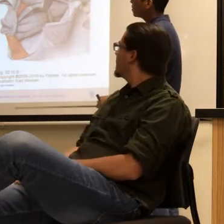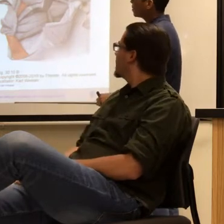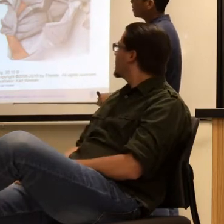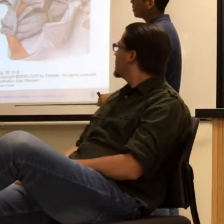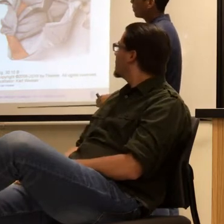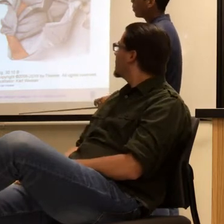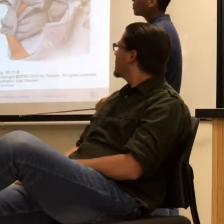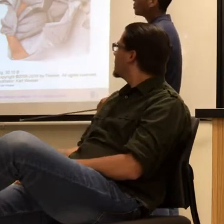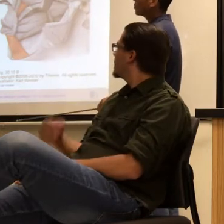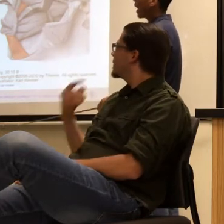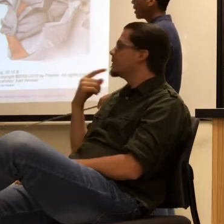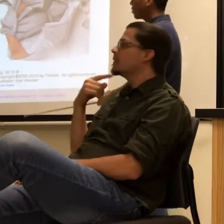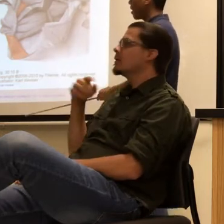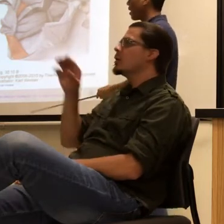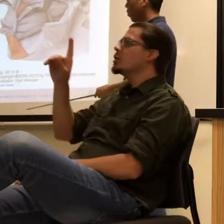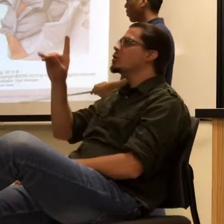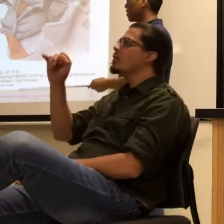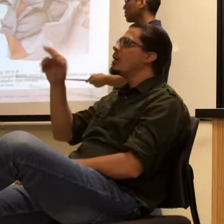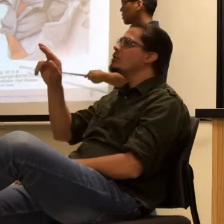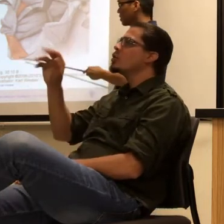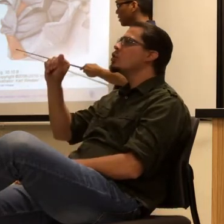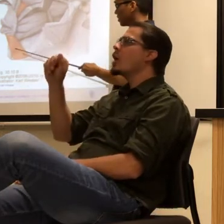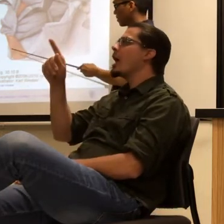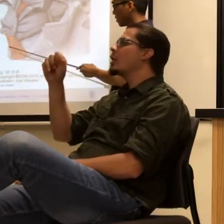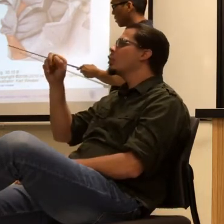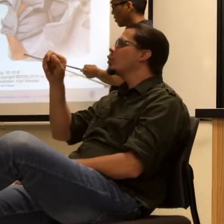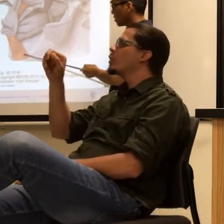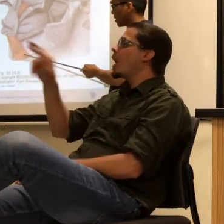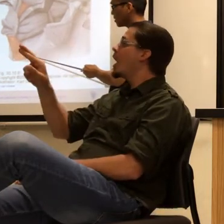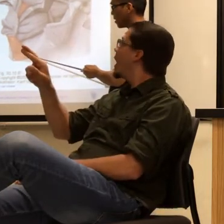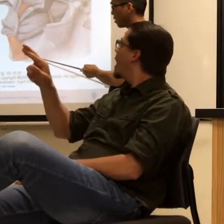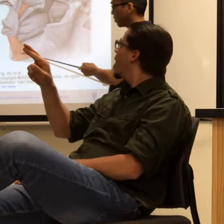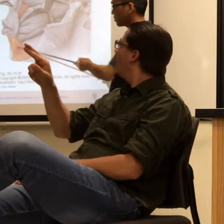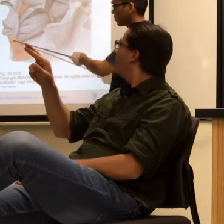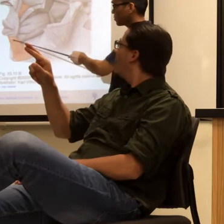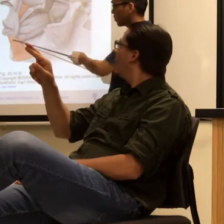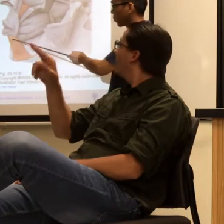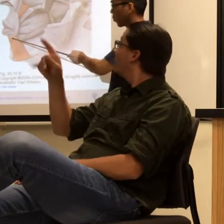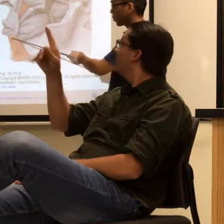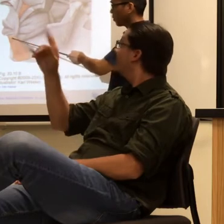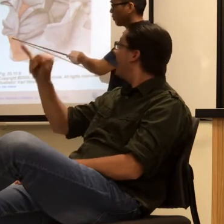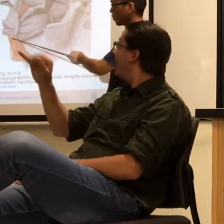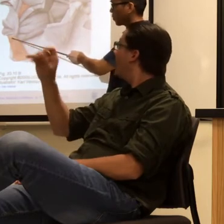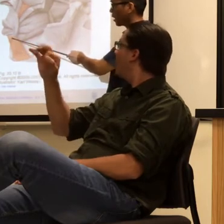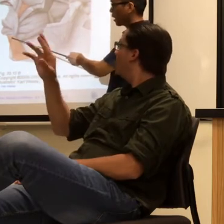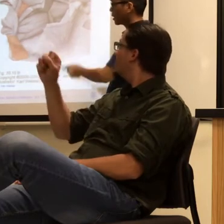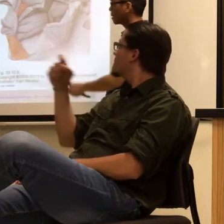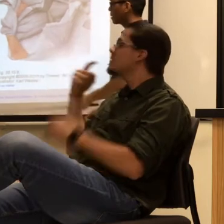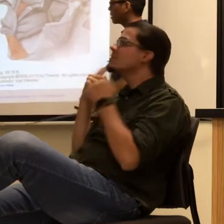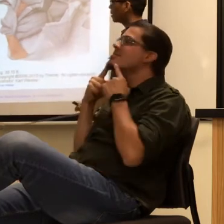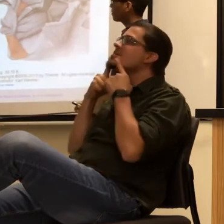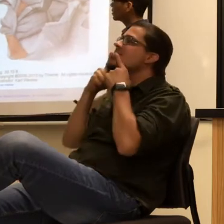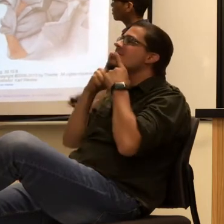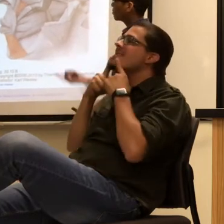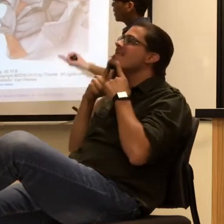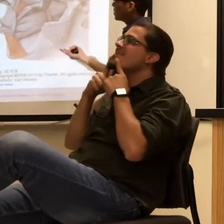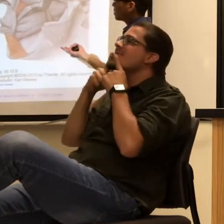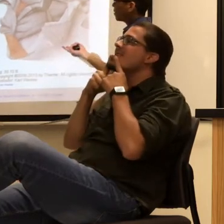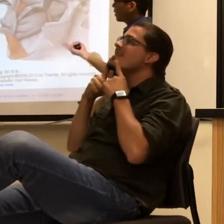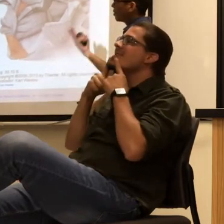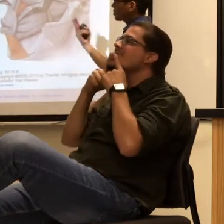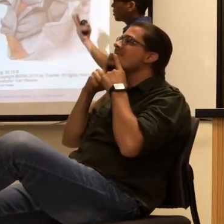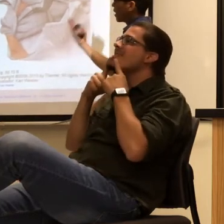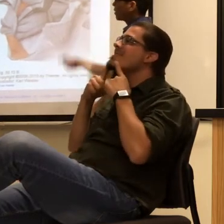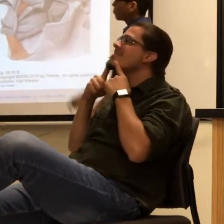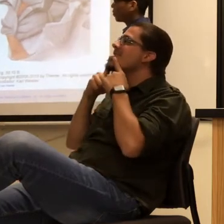Here is depressor anguli oris. It originates there, inserts on the corner of your lips there. So